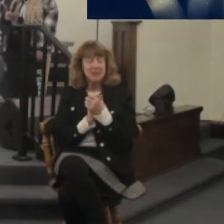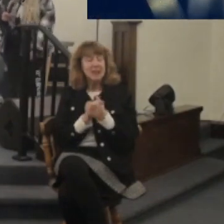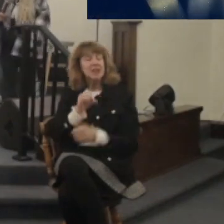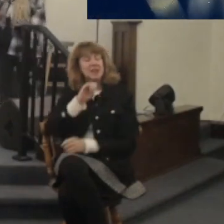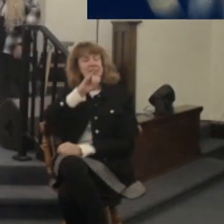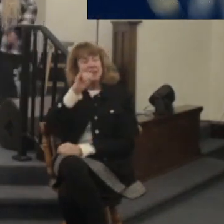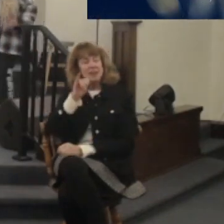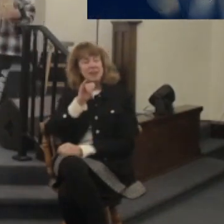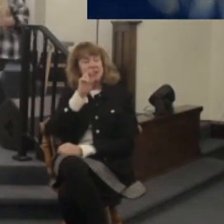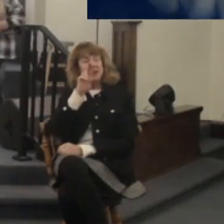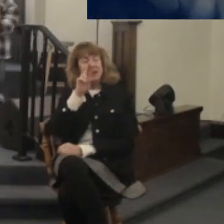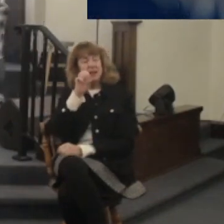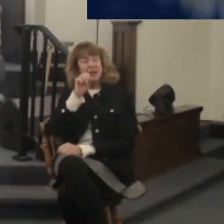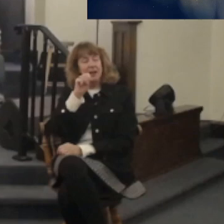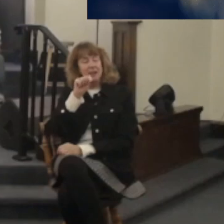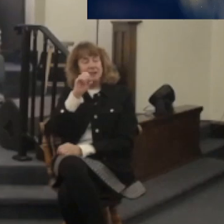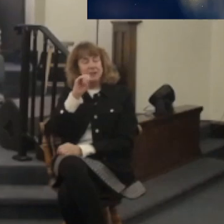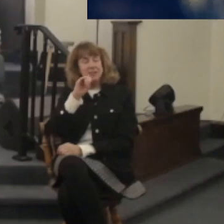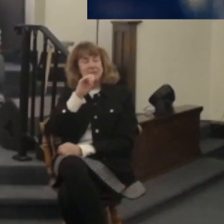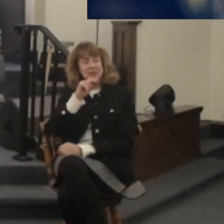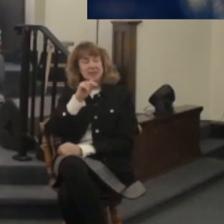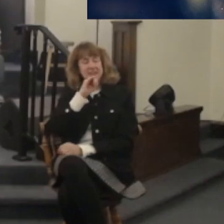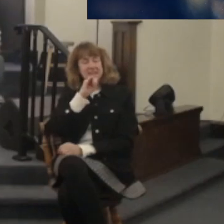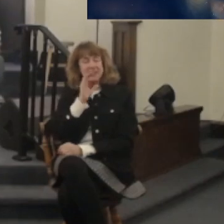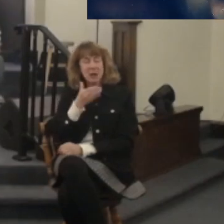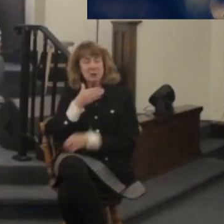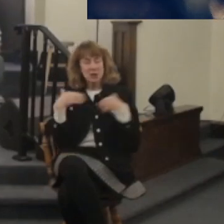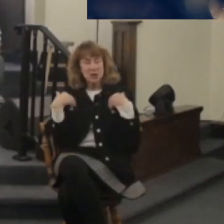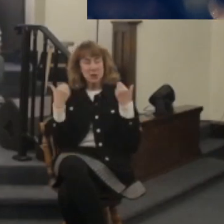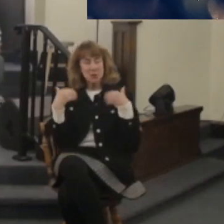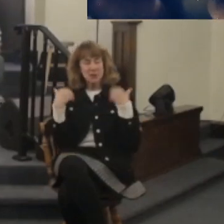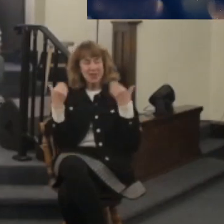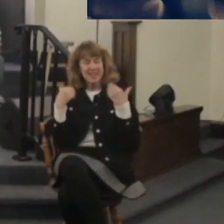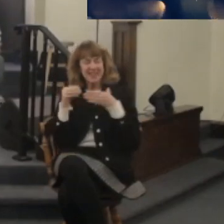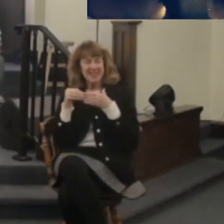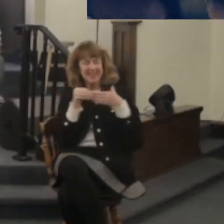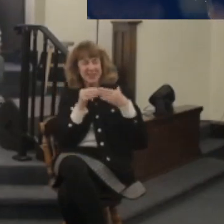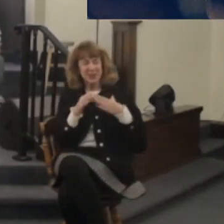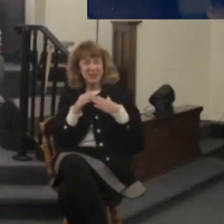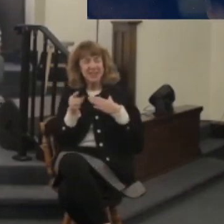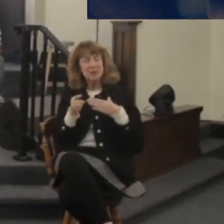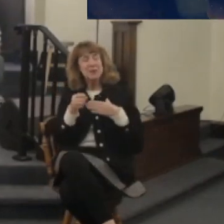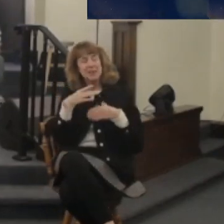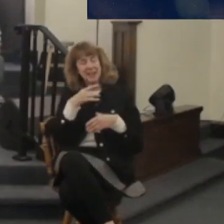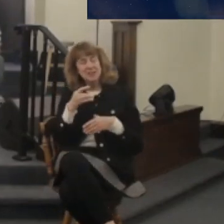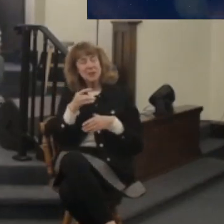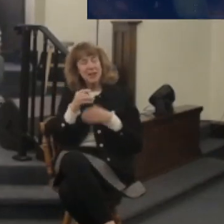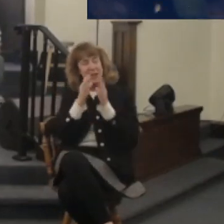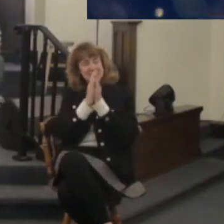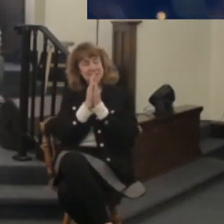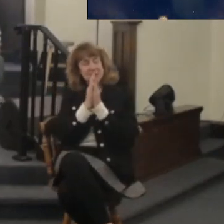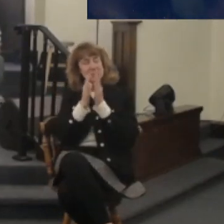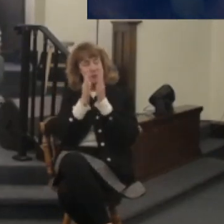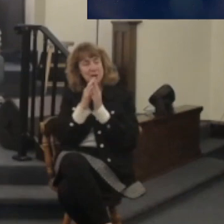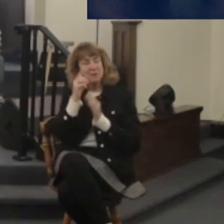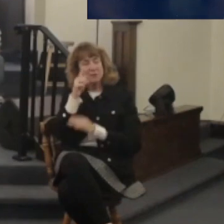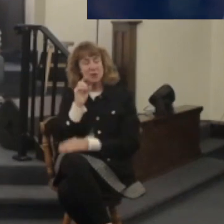Justin is our official youth leader, and he'd like to make sure that we're praying for the youth group.